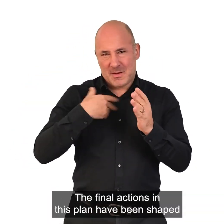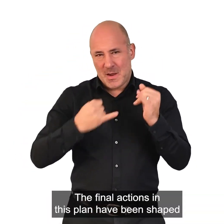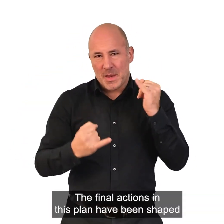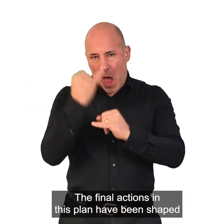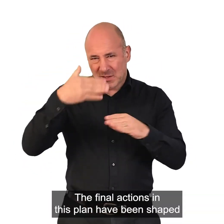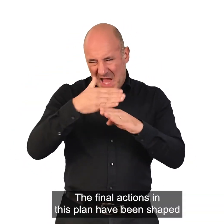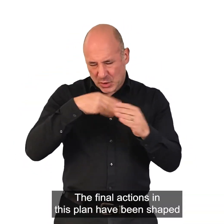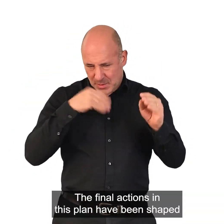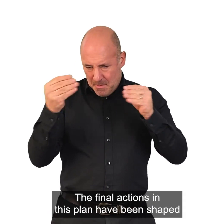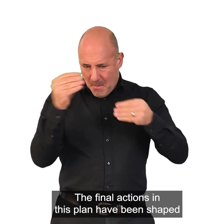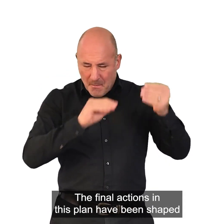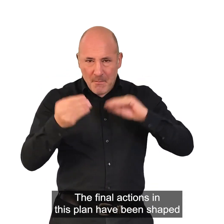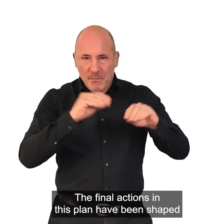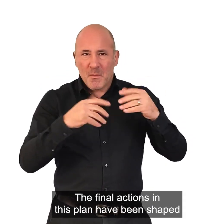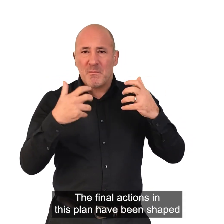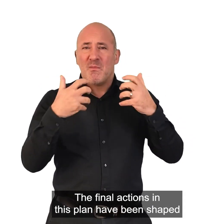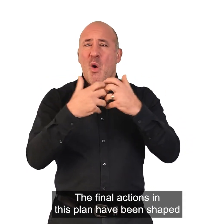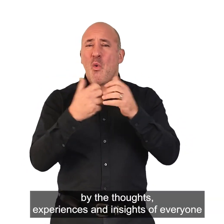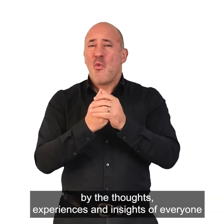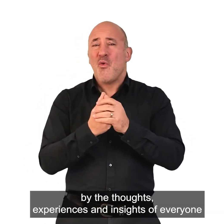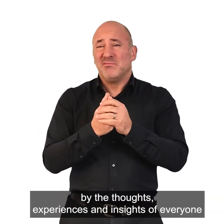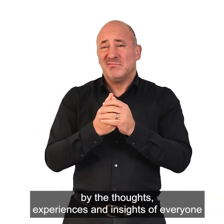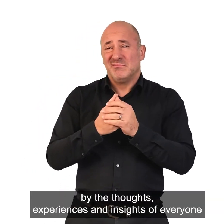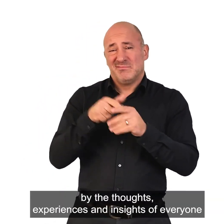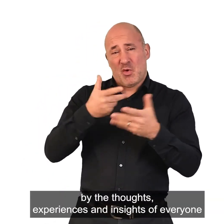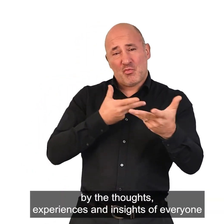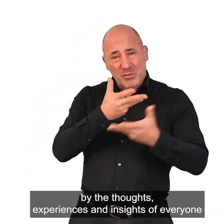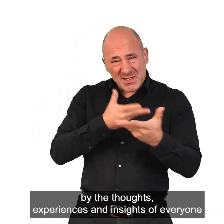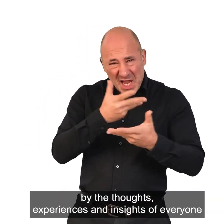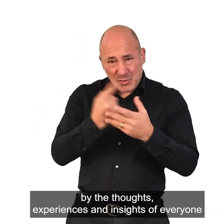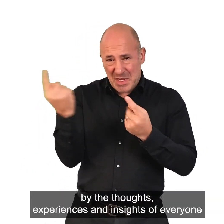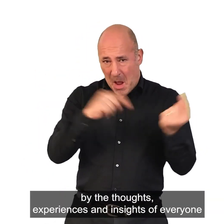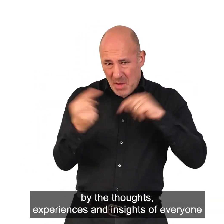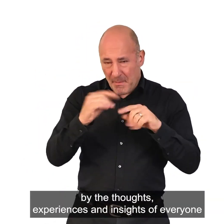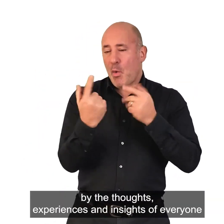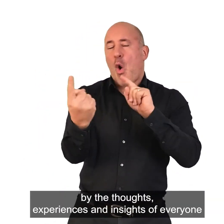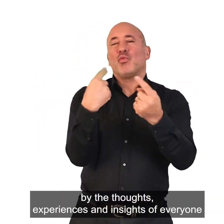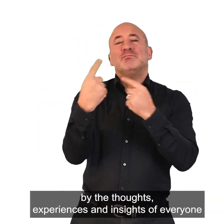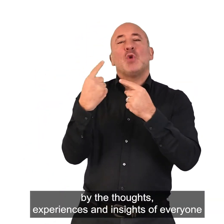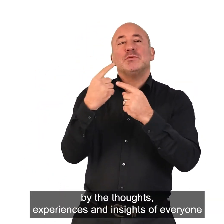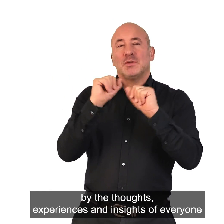The final actions in this plan have been shaped by the thoughts, experiences and insights of